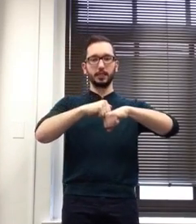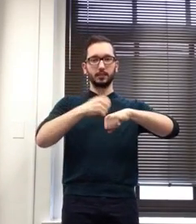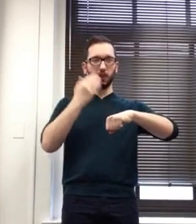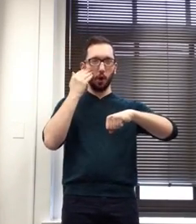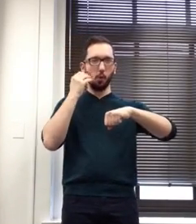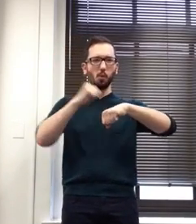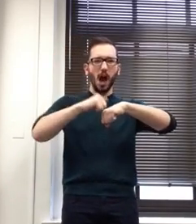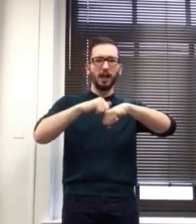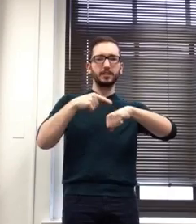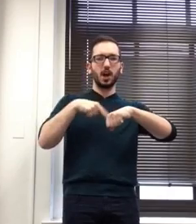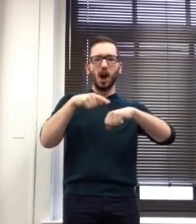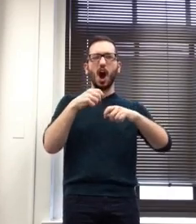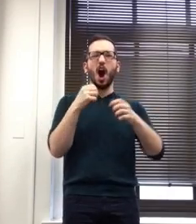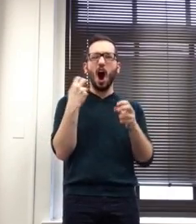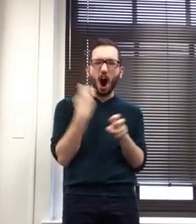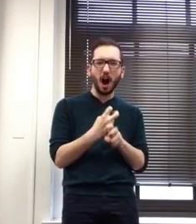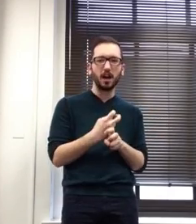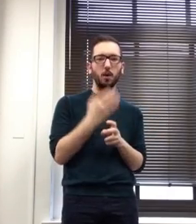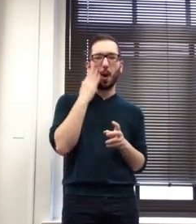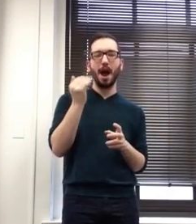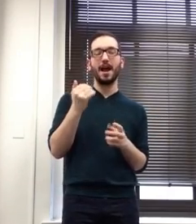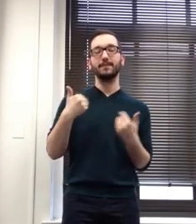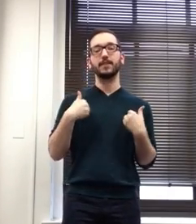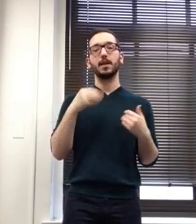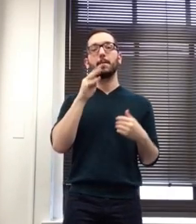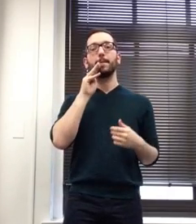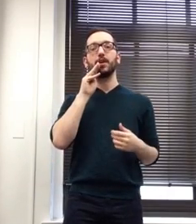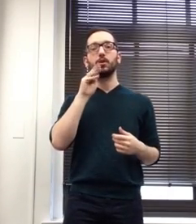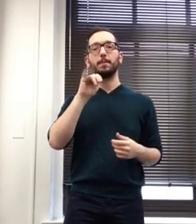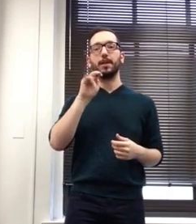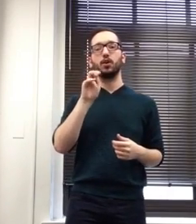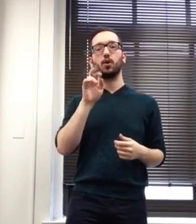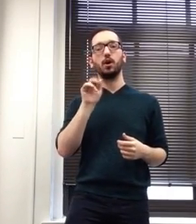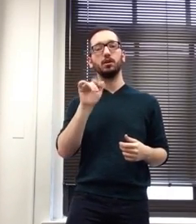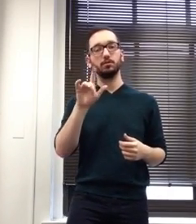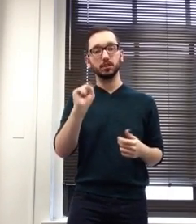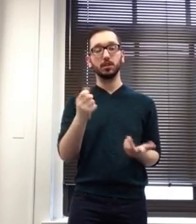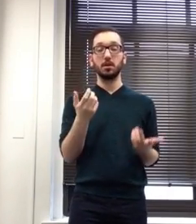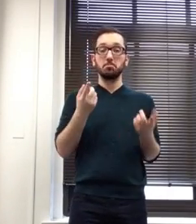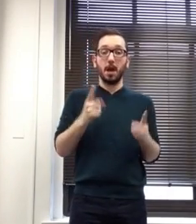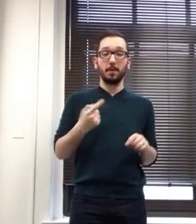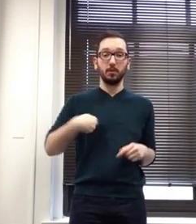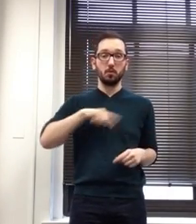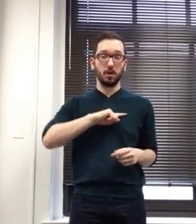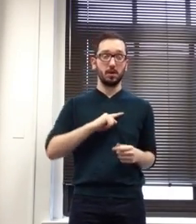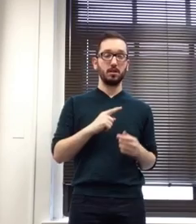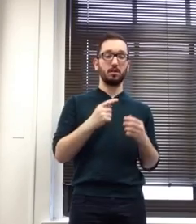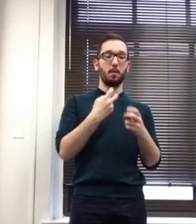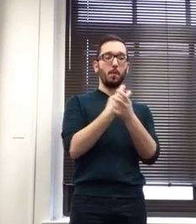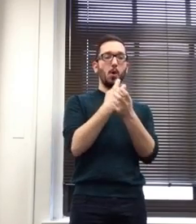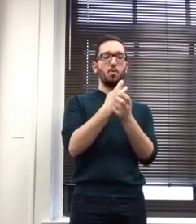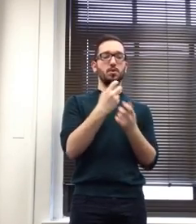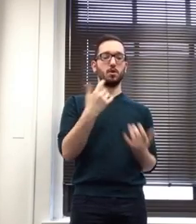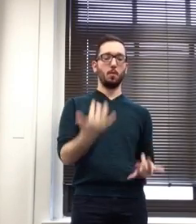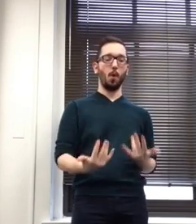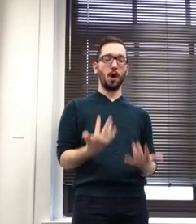hard because of the mineral content also. Guys and girls, if we took a bone and we boiled it, or leached out, or pulled out the minerals